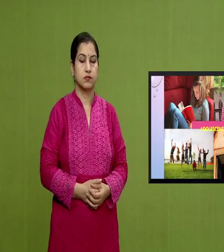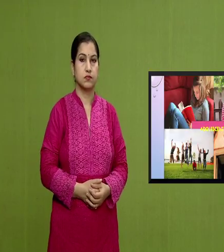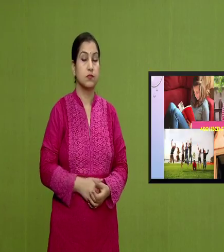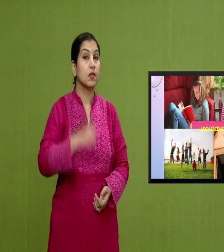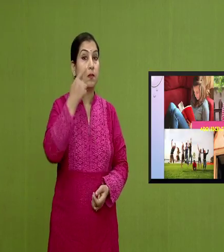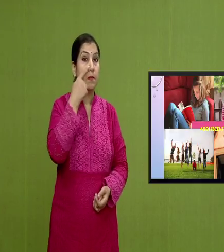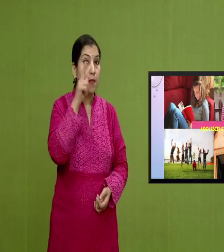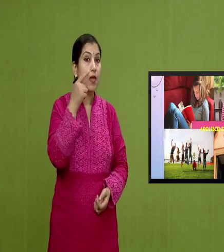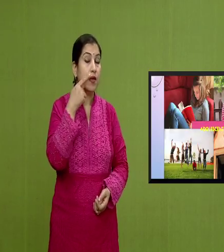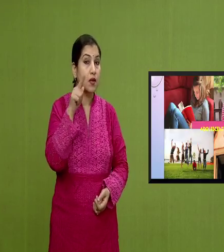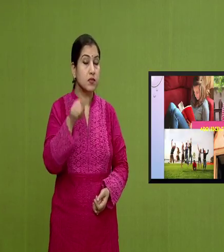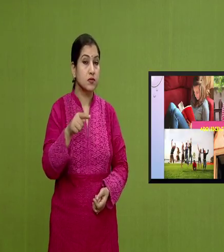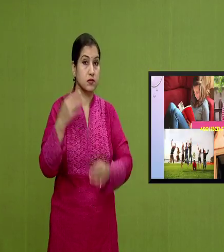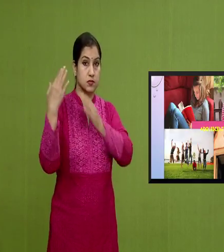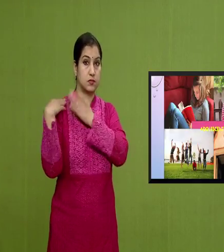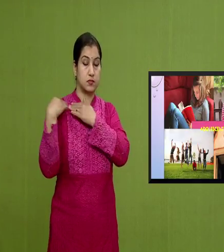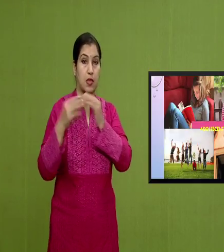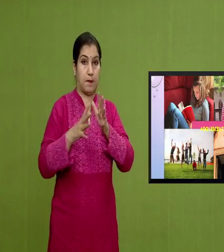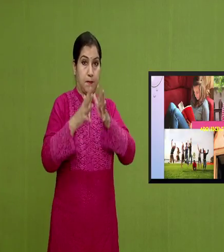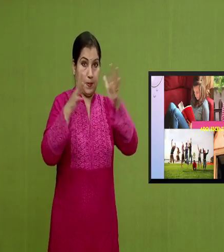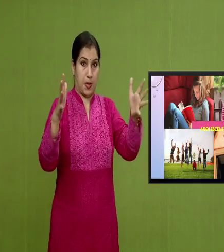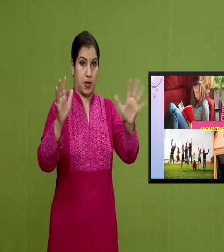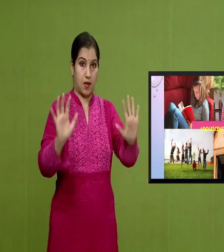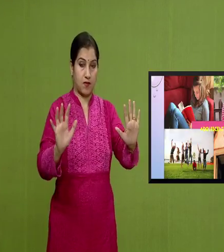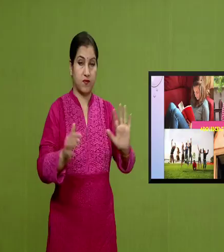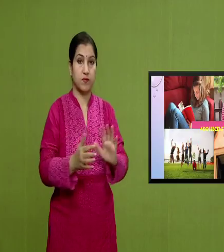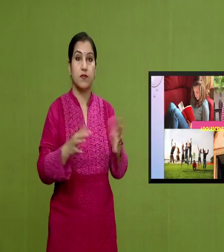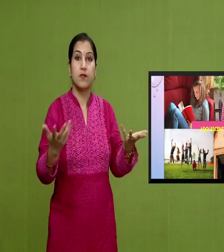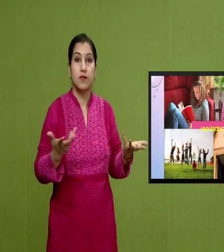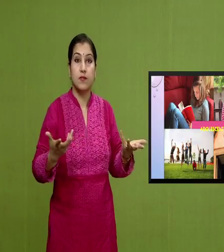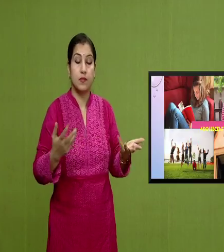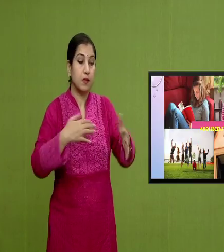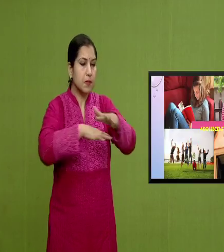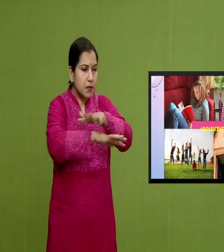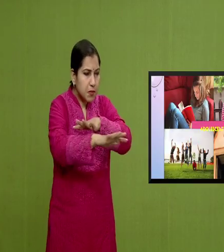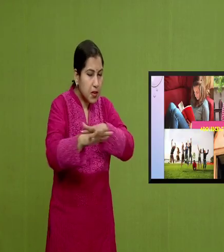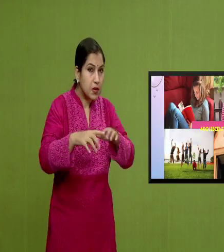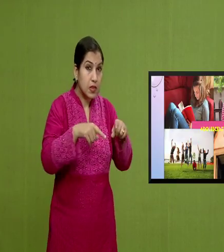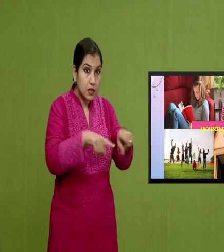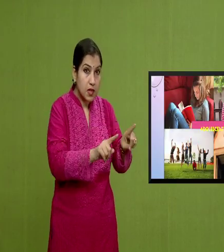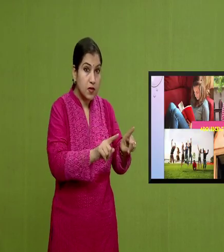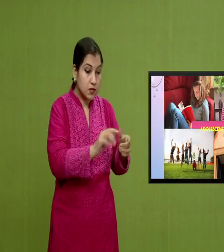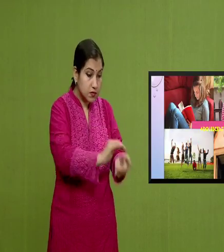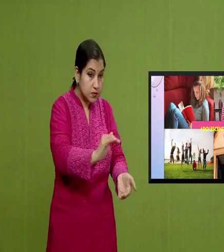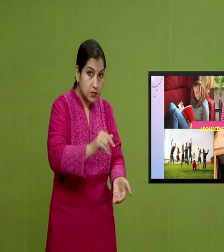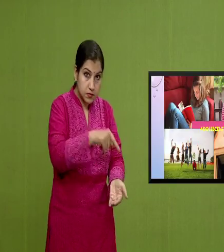Parents have big responsibility in preparing their teenage children